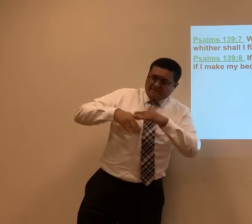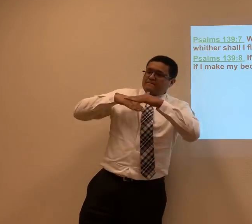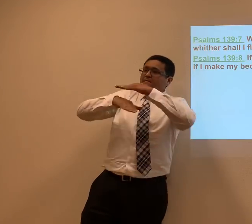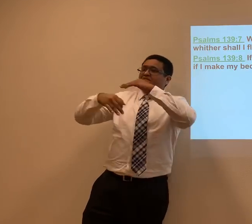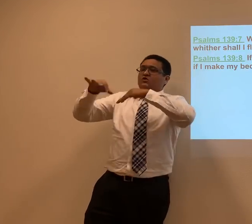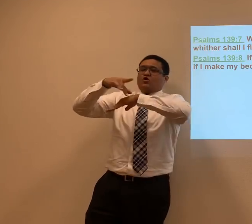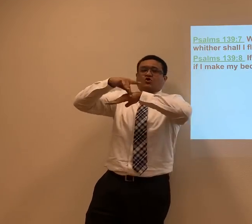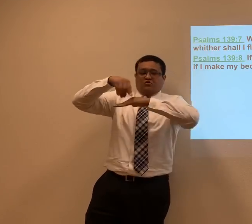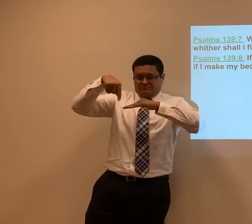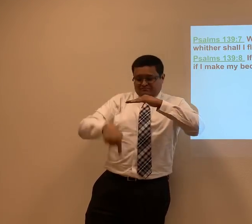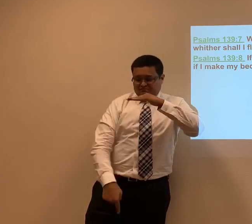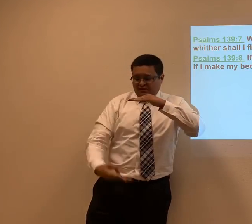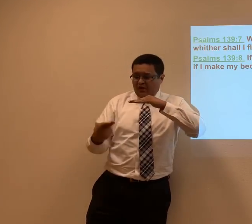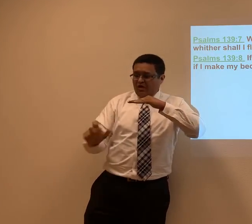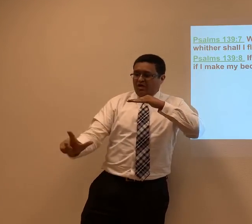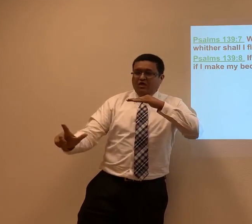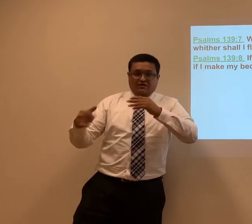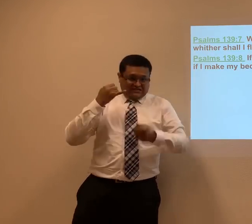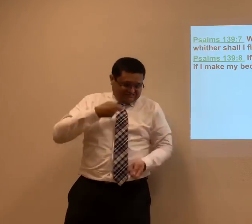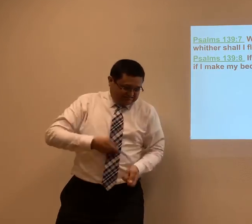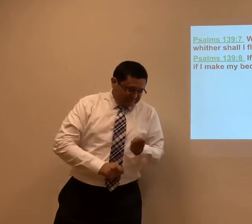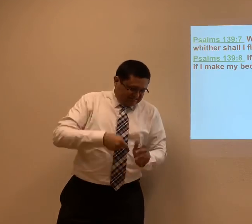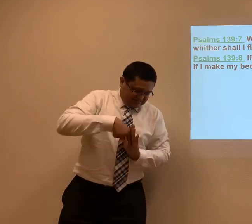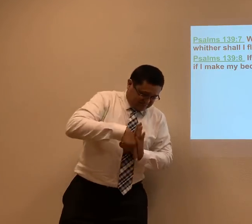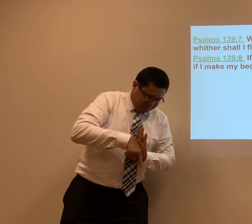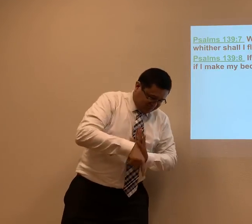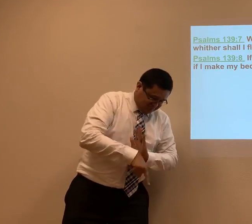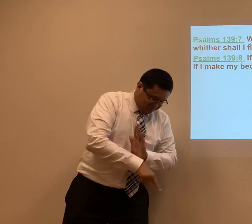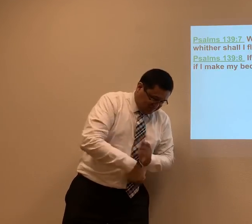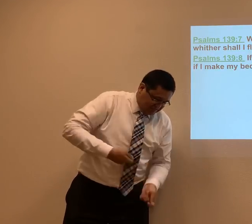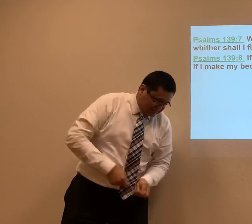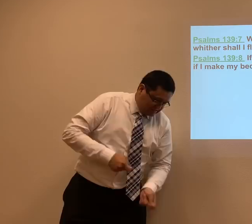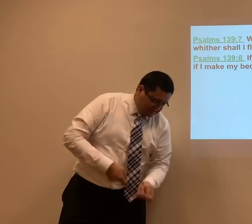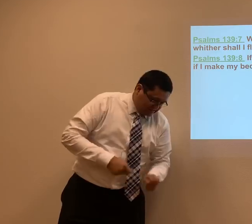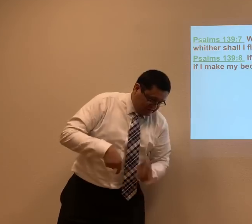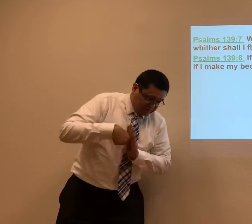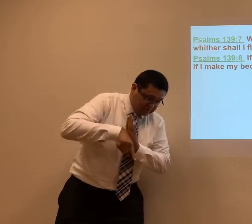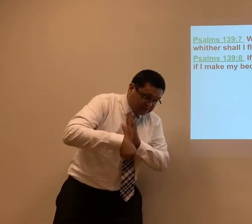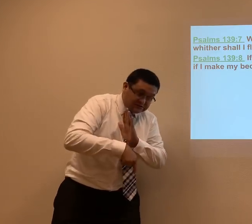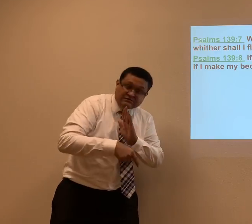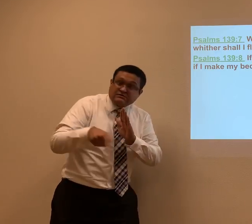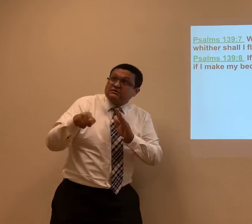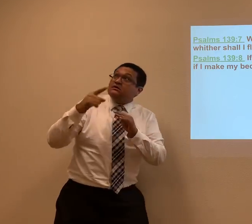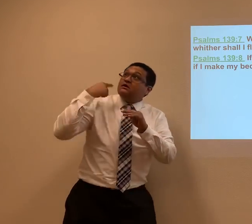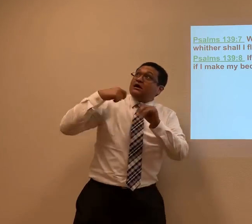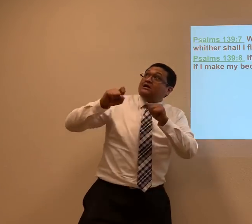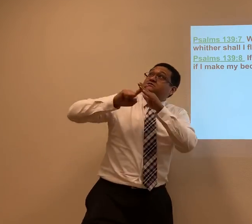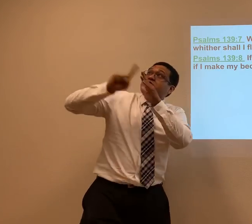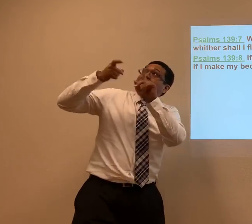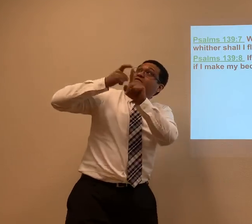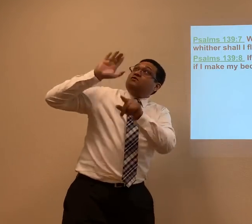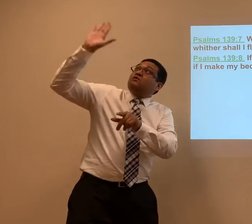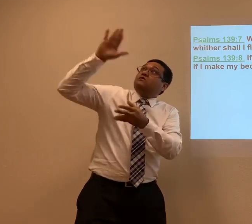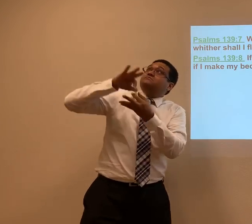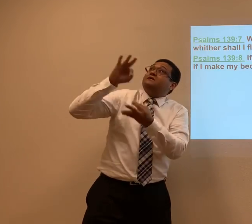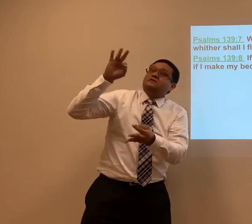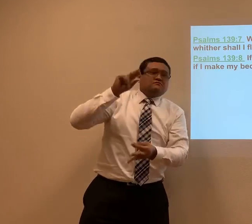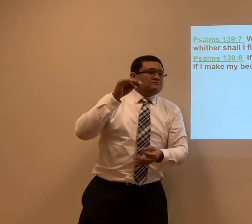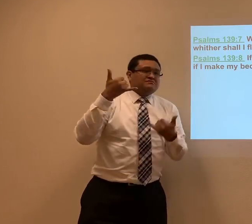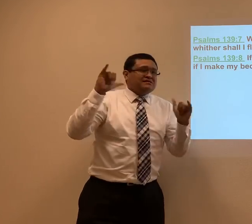go down into the depths of the earth. So if I go down to the depths of the earth, if I travel all the way down through the earth, I cannot escape